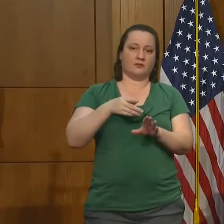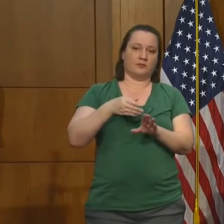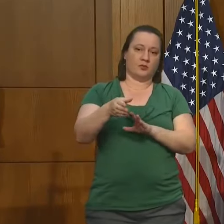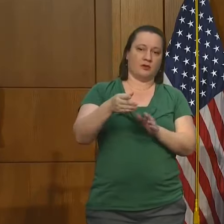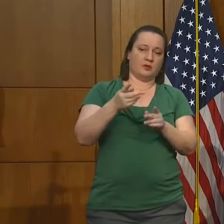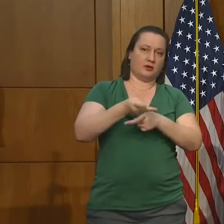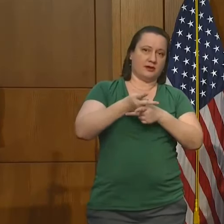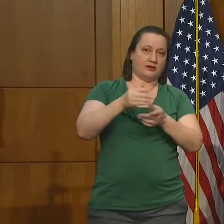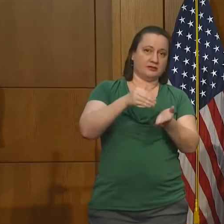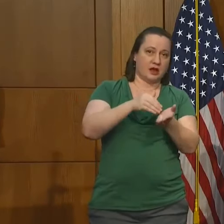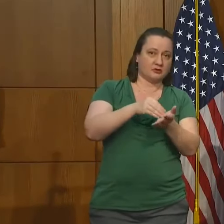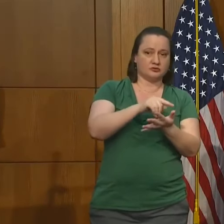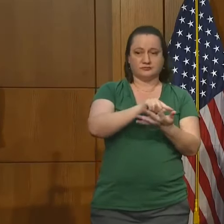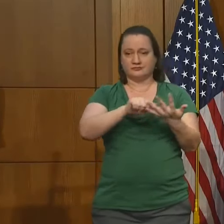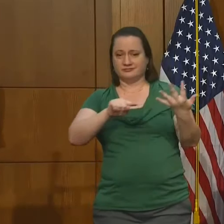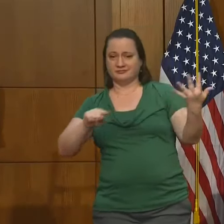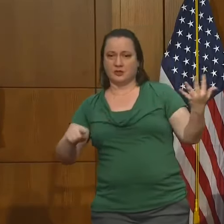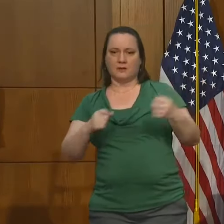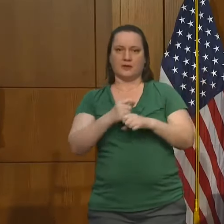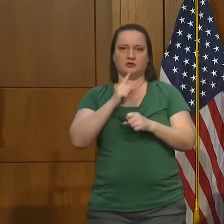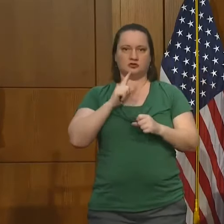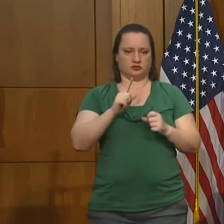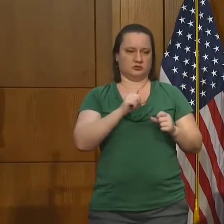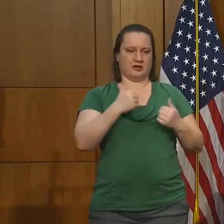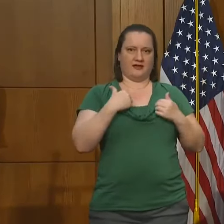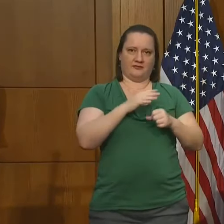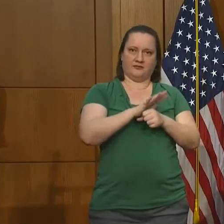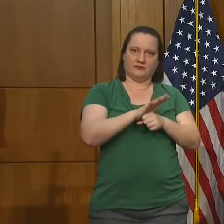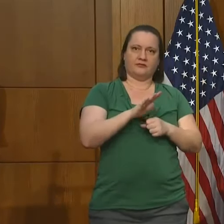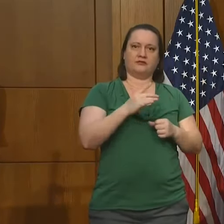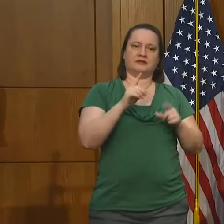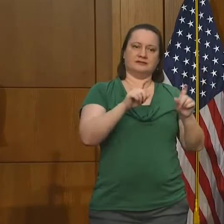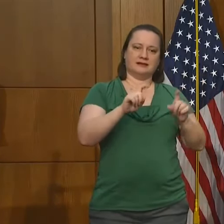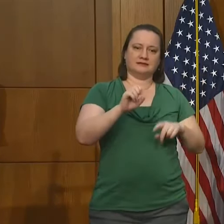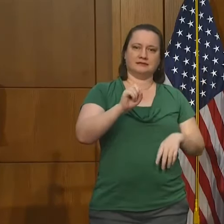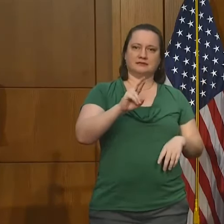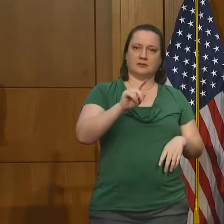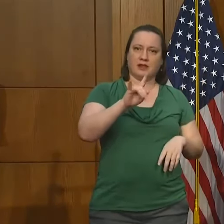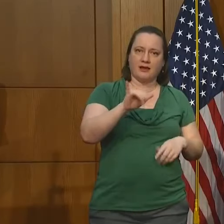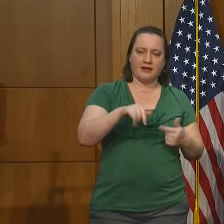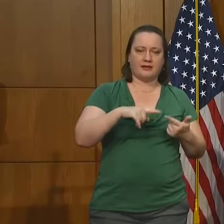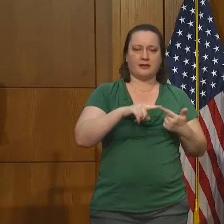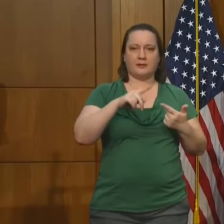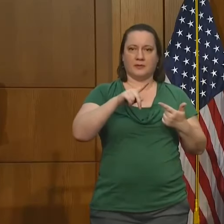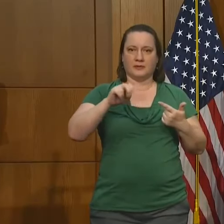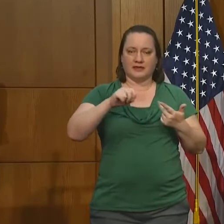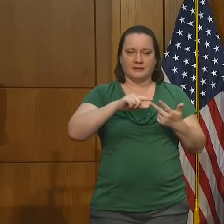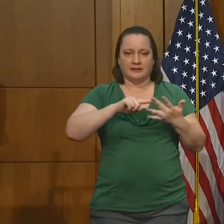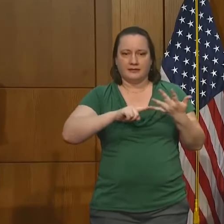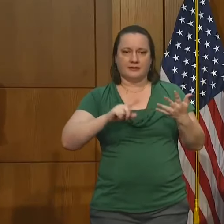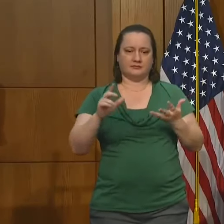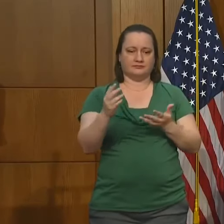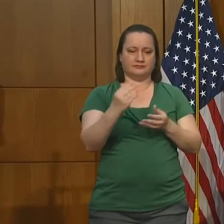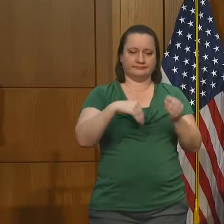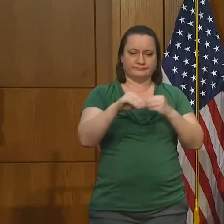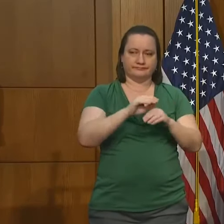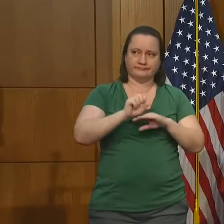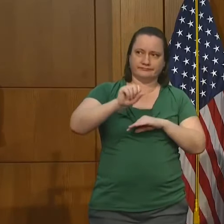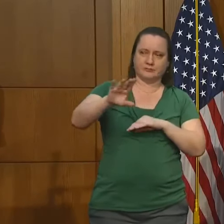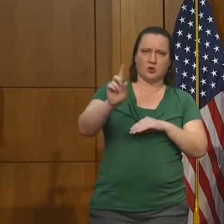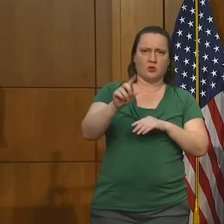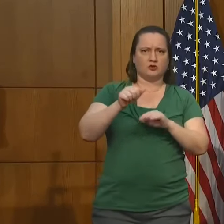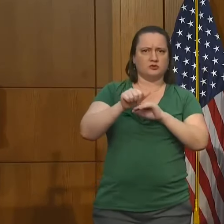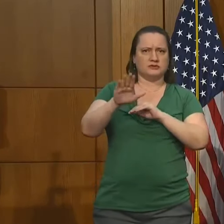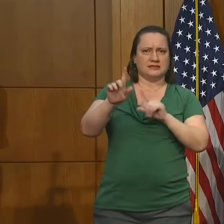combination of testing supplies, PPE, and they know where to send those tests, and then when those results come back. Every day, there's another